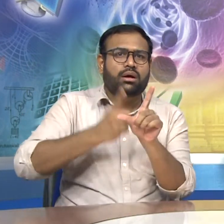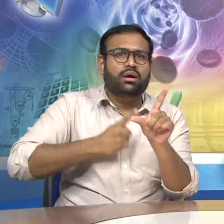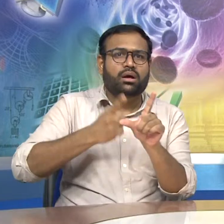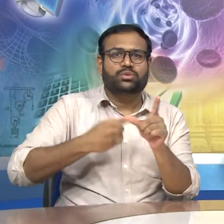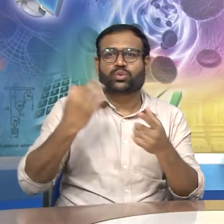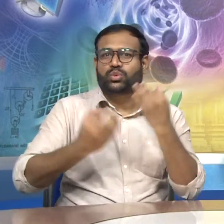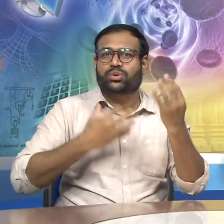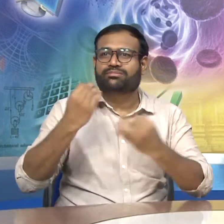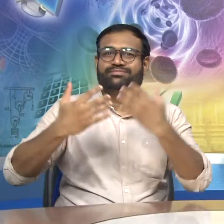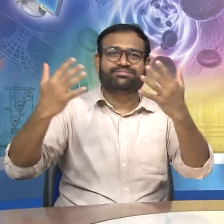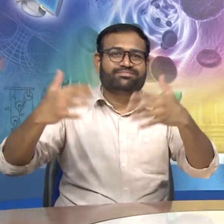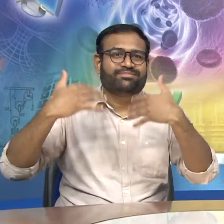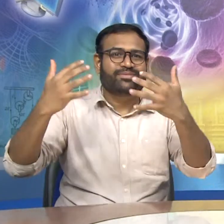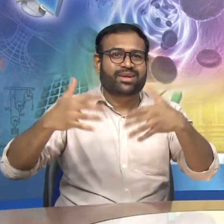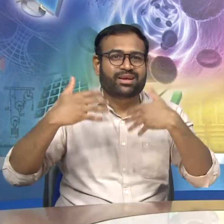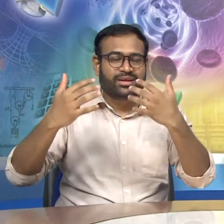user organization or user